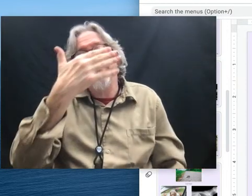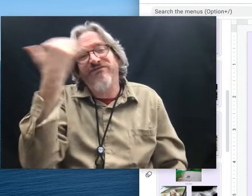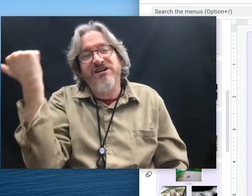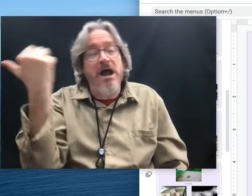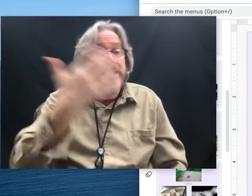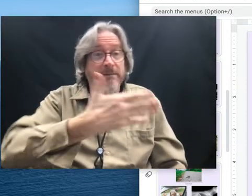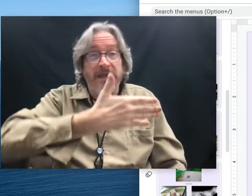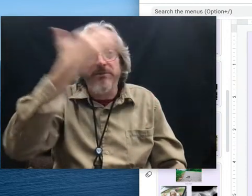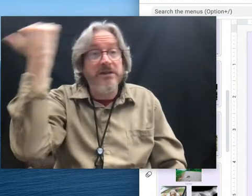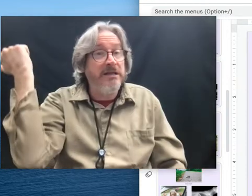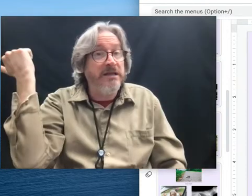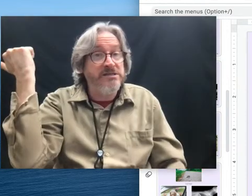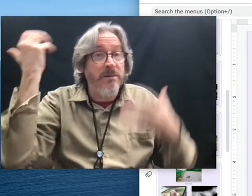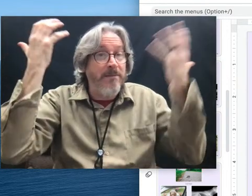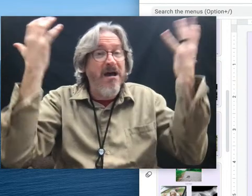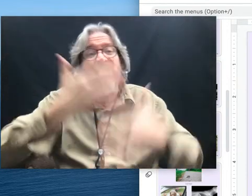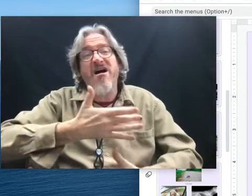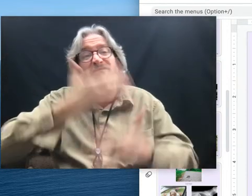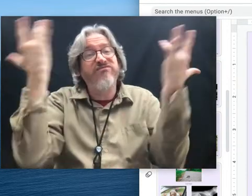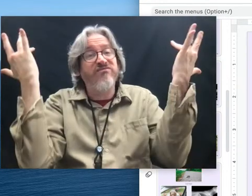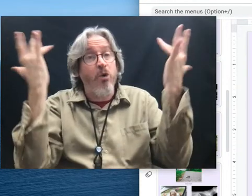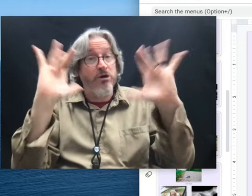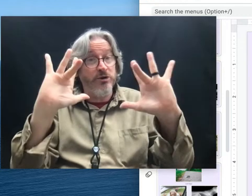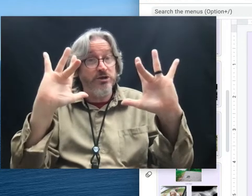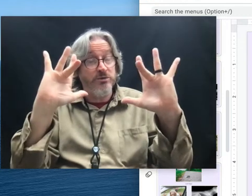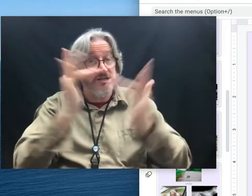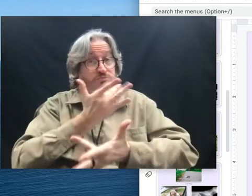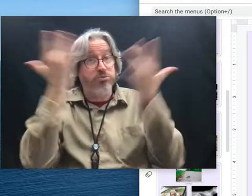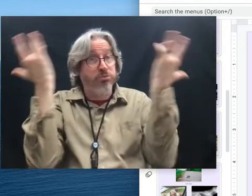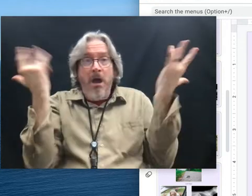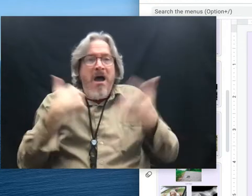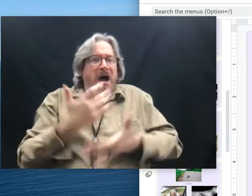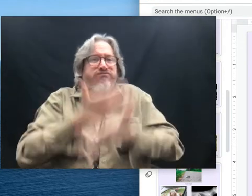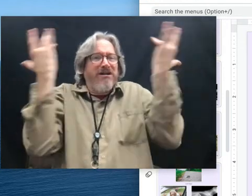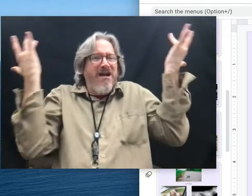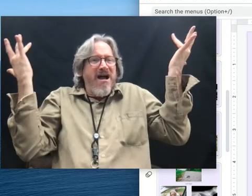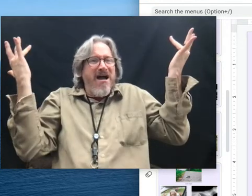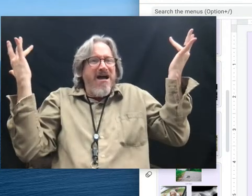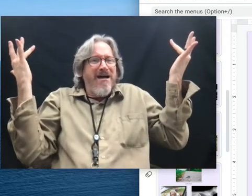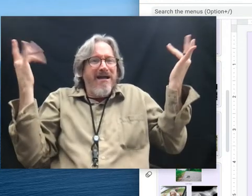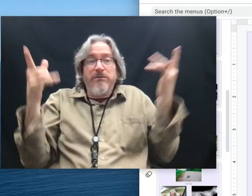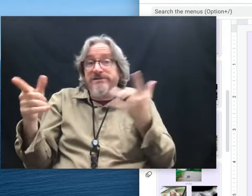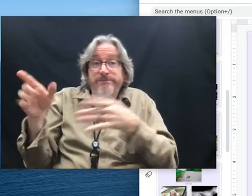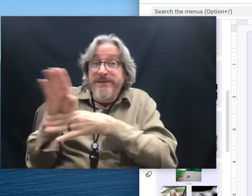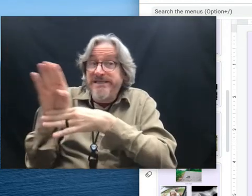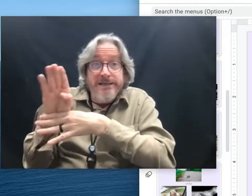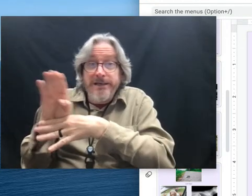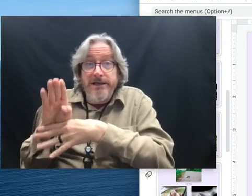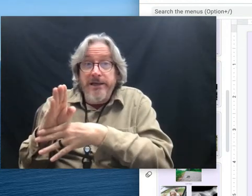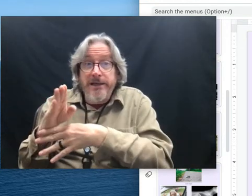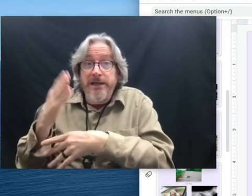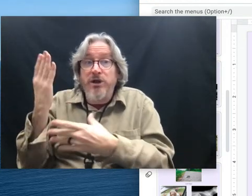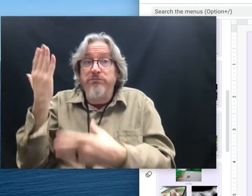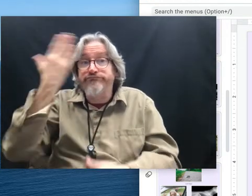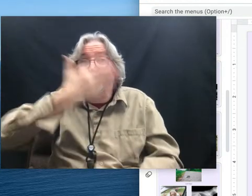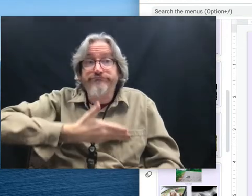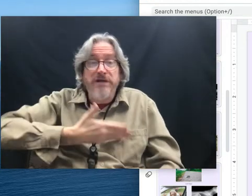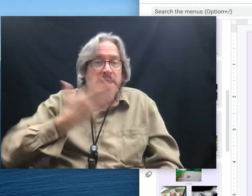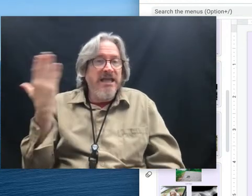I forgot. Like it completely swept my mouth. Or you could do this. Forgot. I was